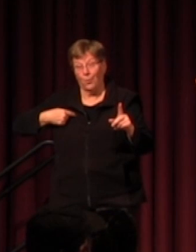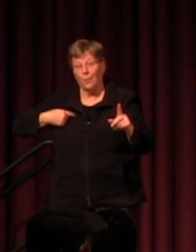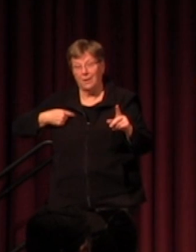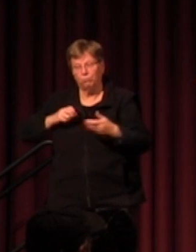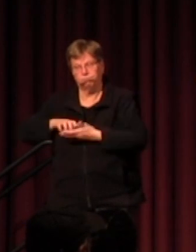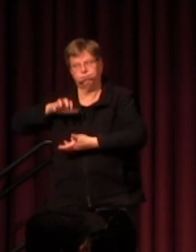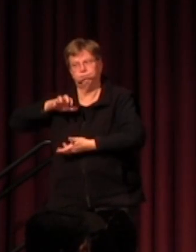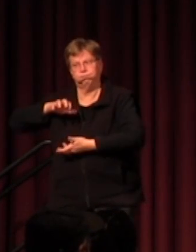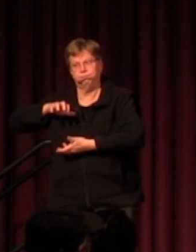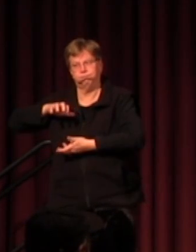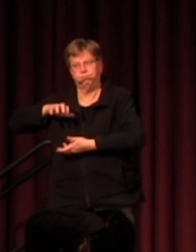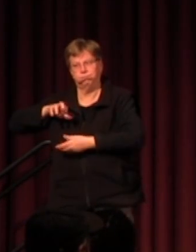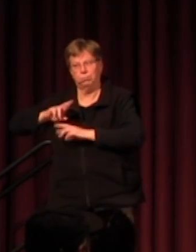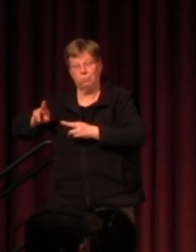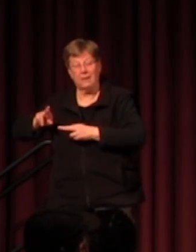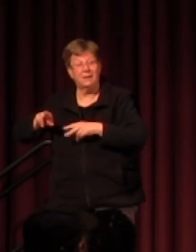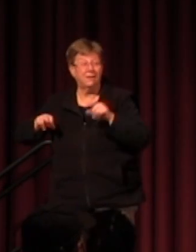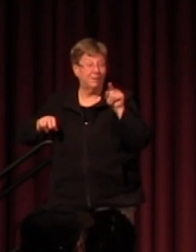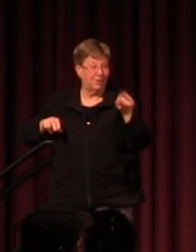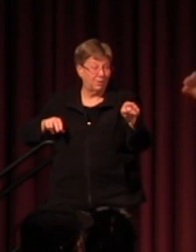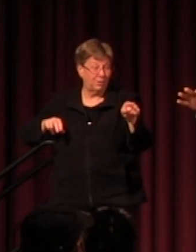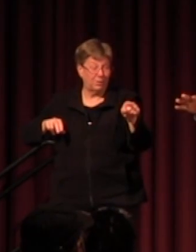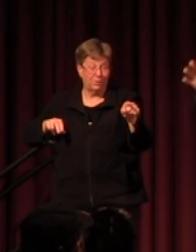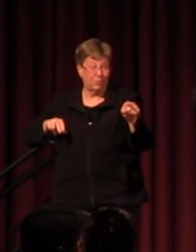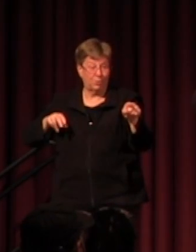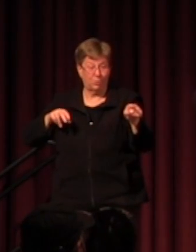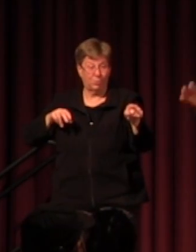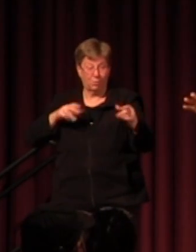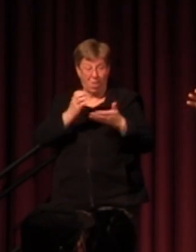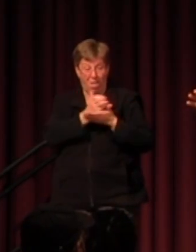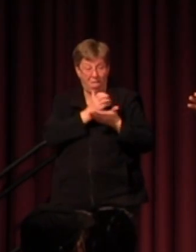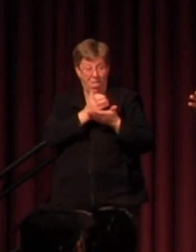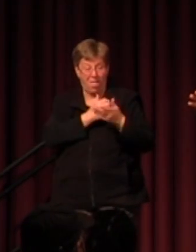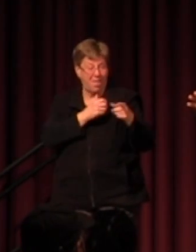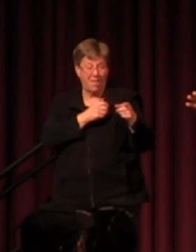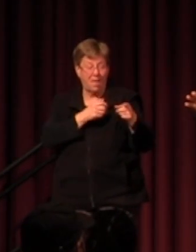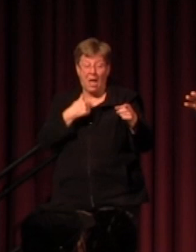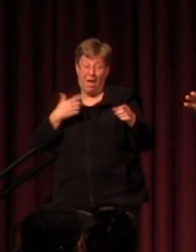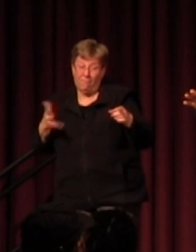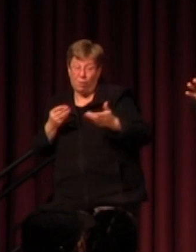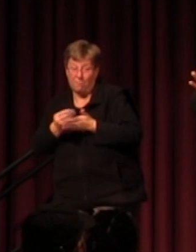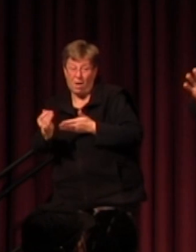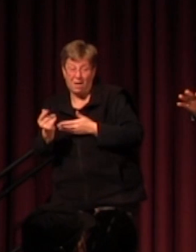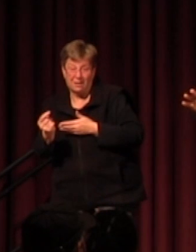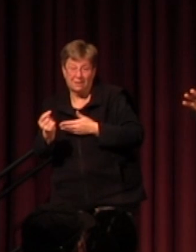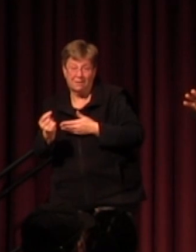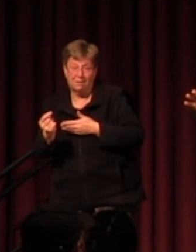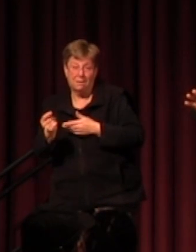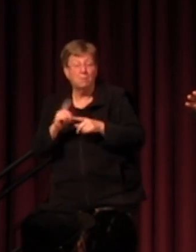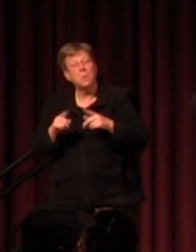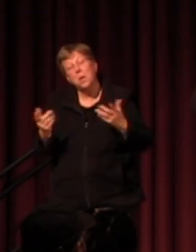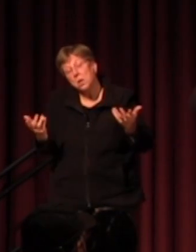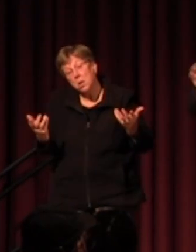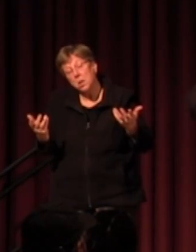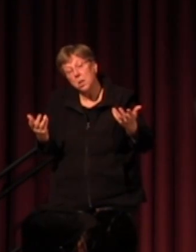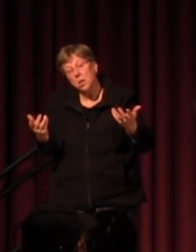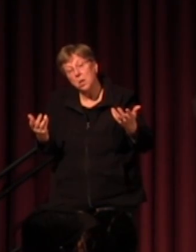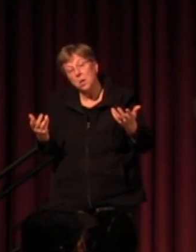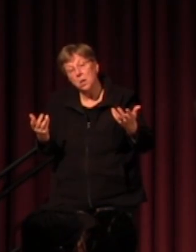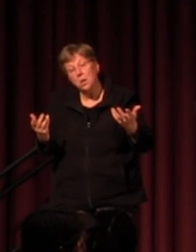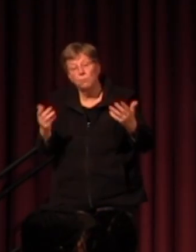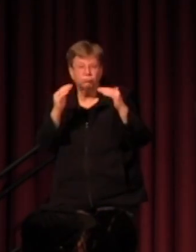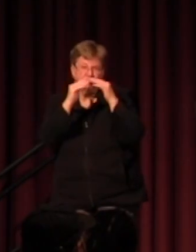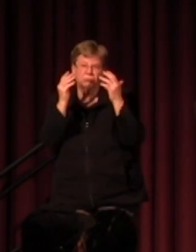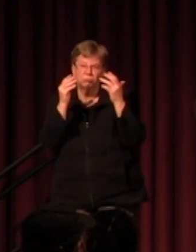rate, and we now have property that you can't get your hands on because we already own it. But hey, let's call